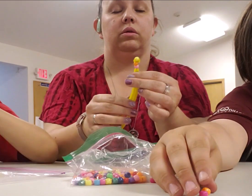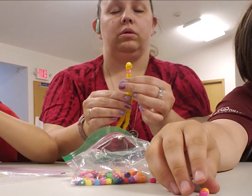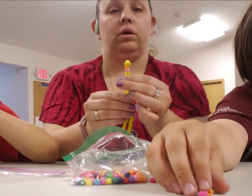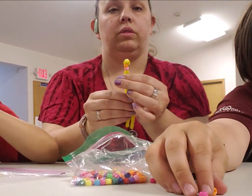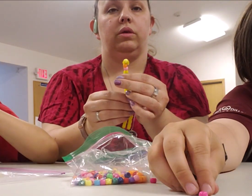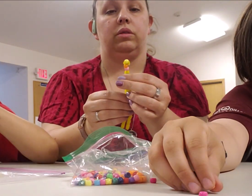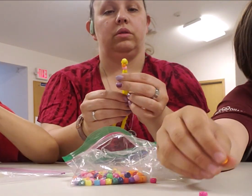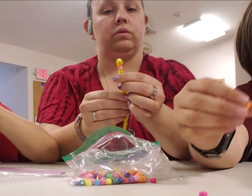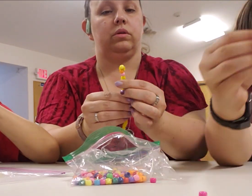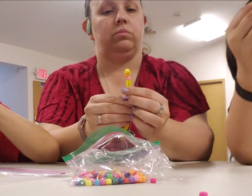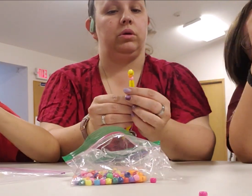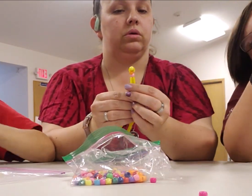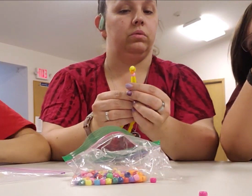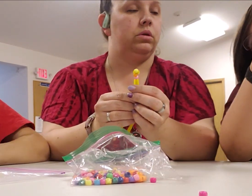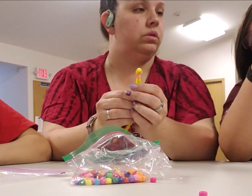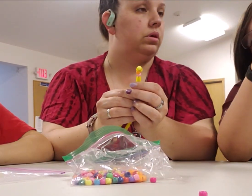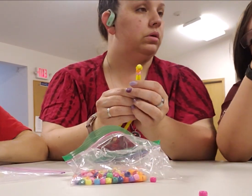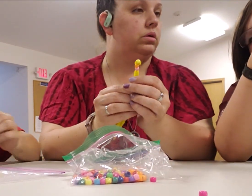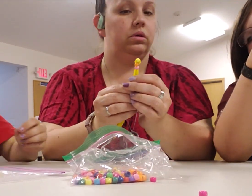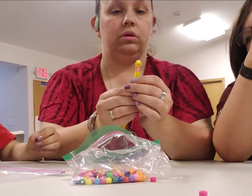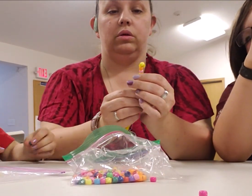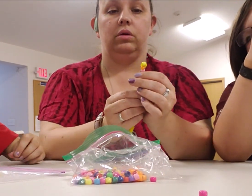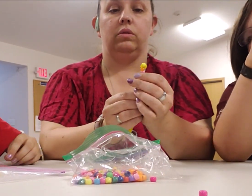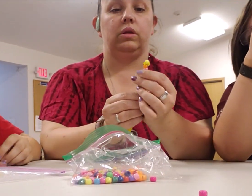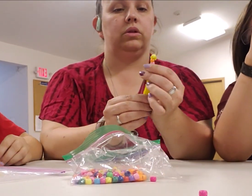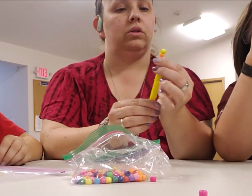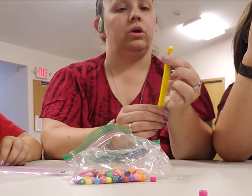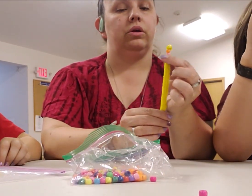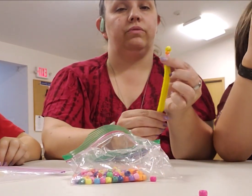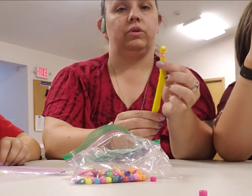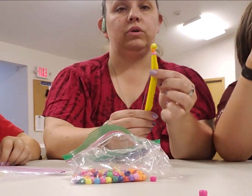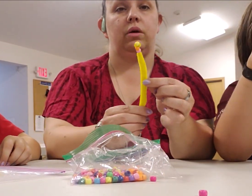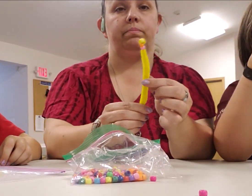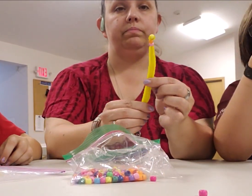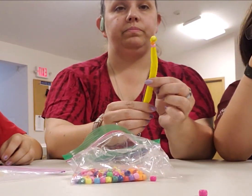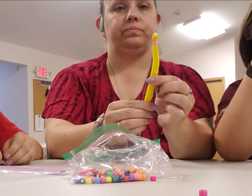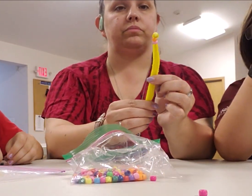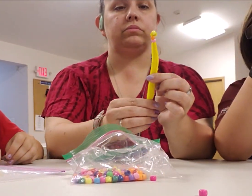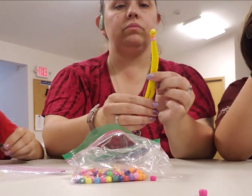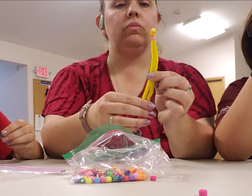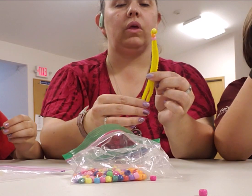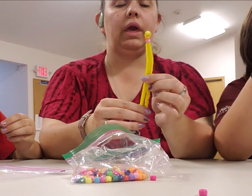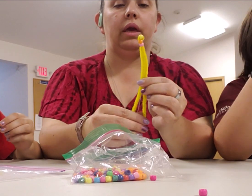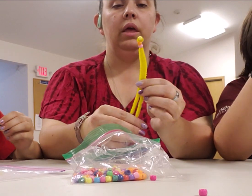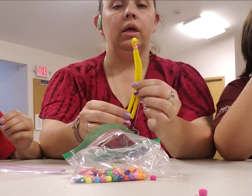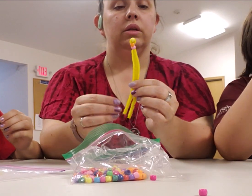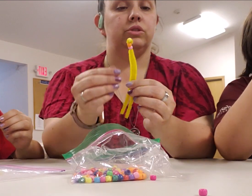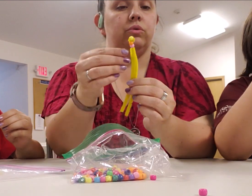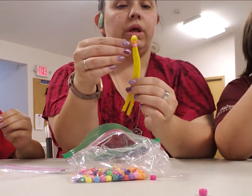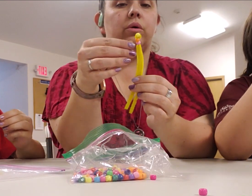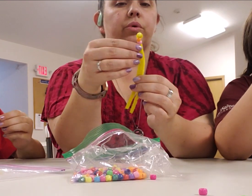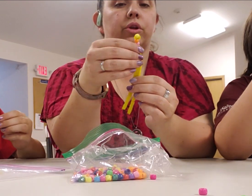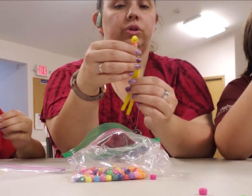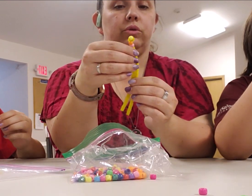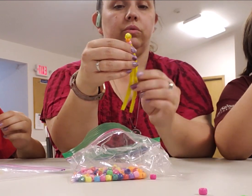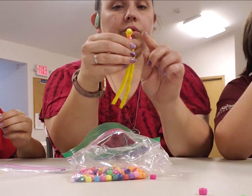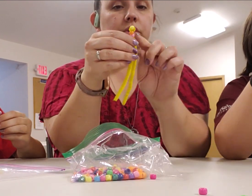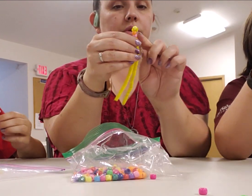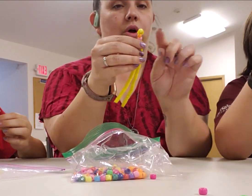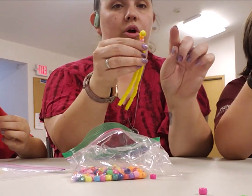I think that's going to be good. Does that look long enough for the top? Okay, so now we're going to do the little arms